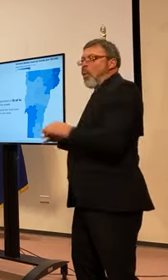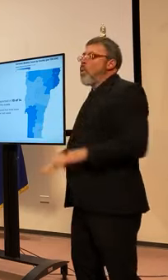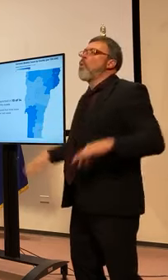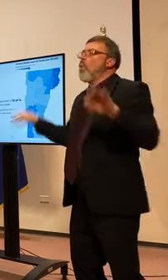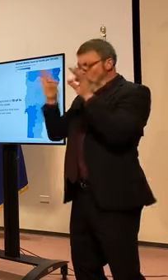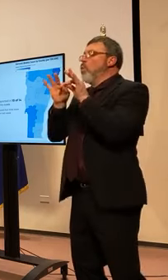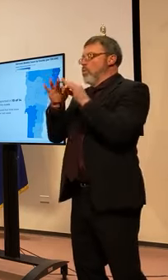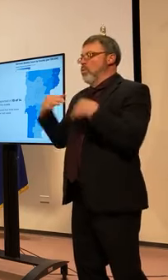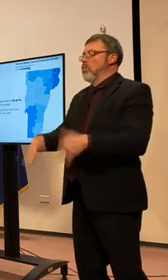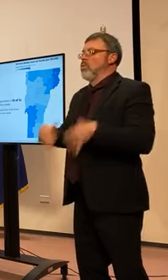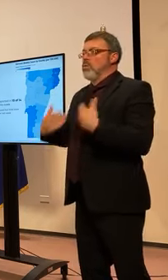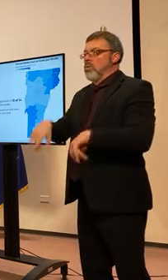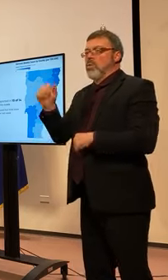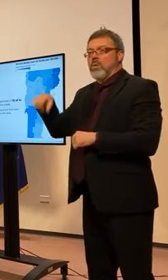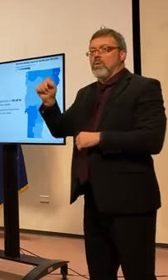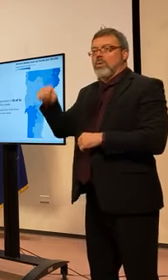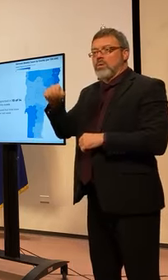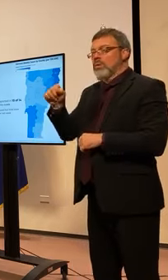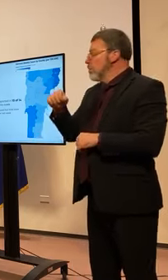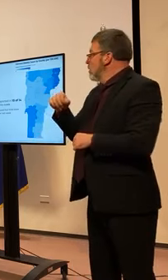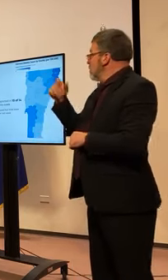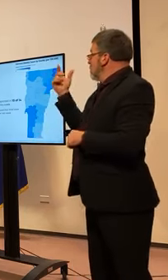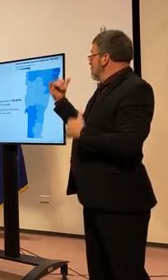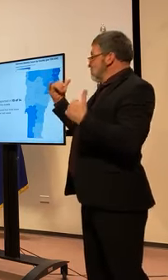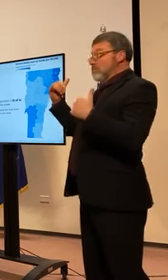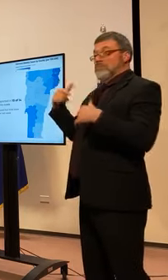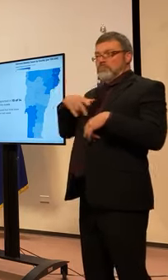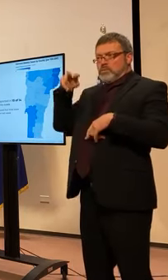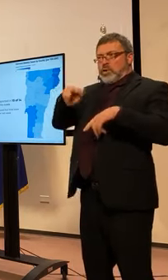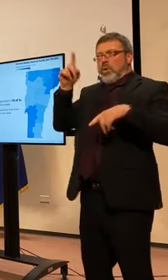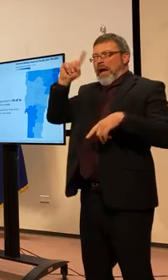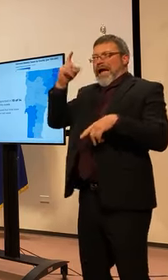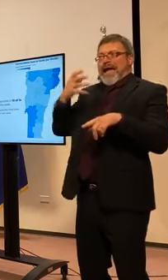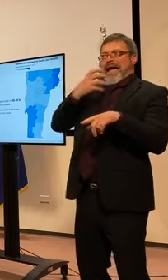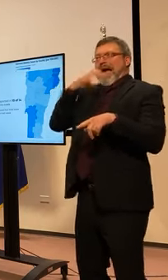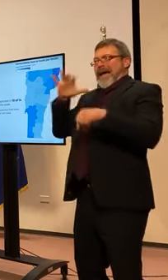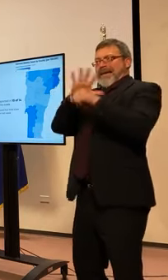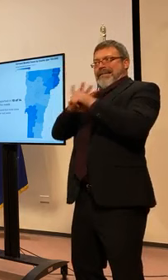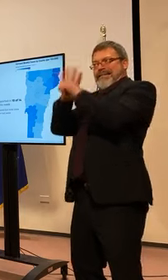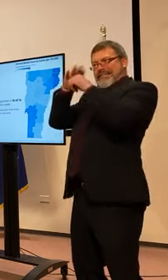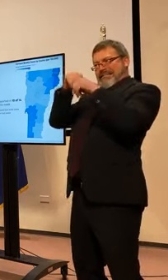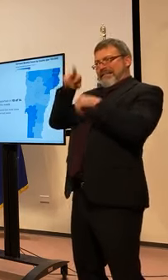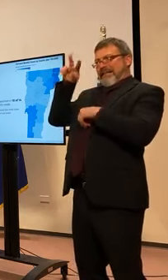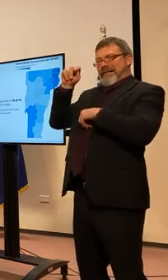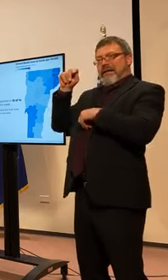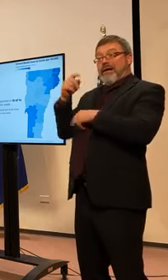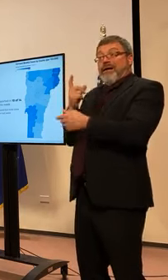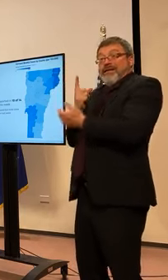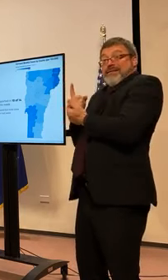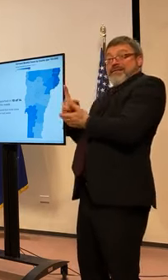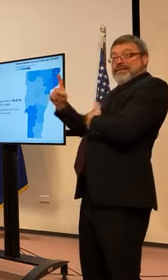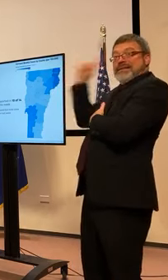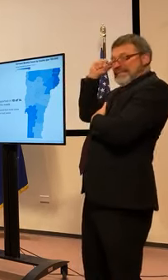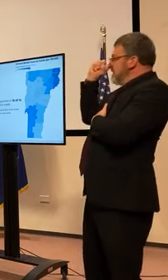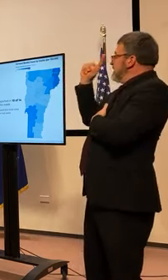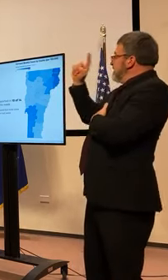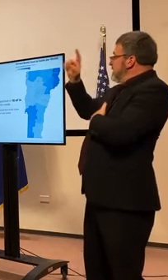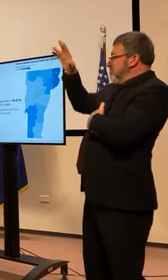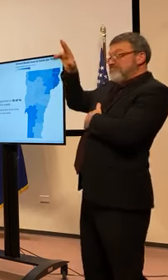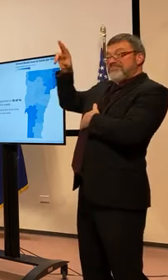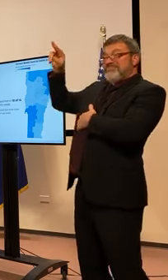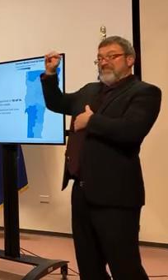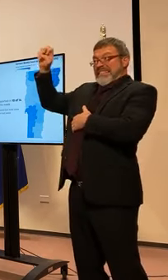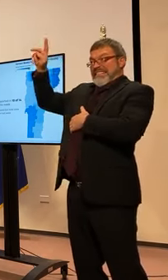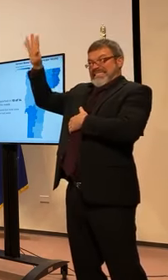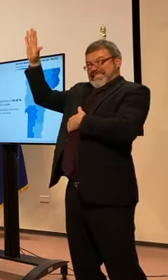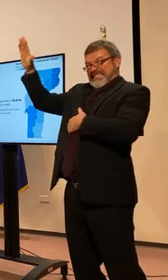terms of geography, you can see that the areas of the state that have had higher case counts remain higher, as particularly in the Northeast Kingdom, although there